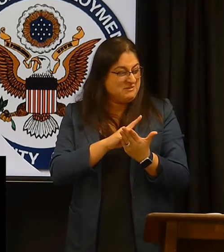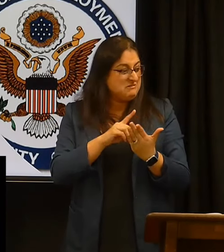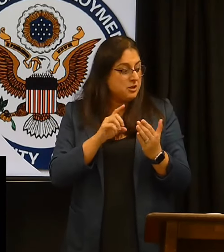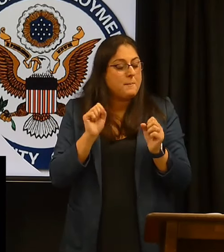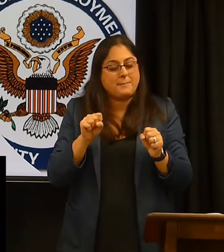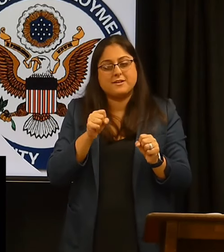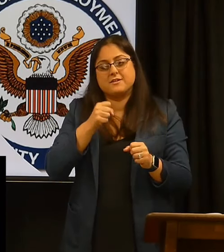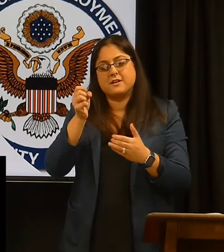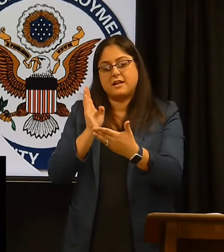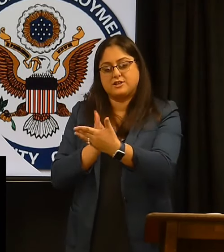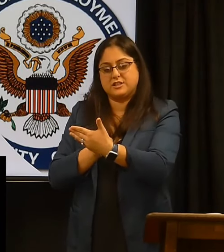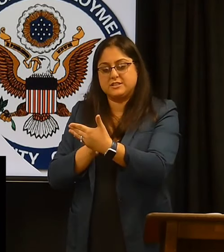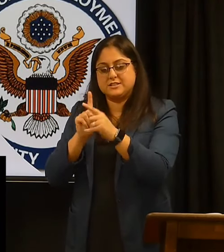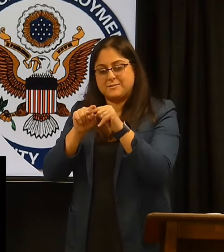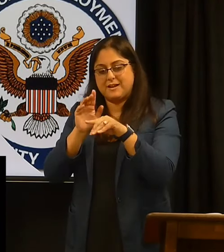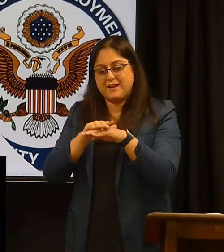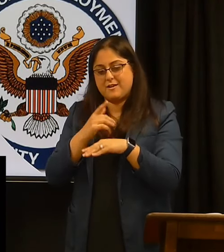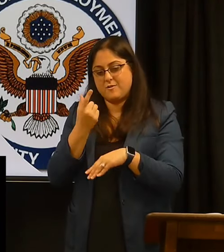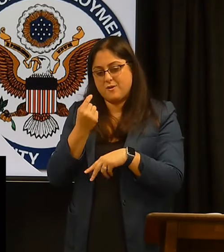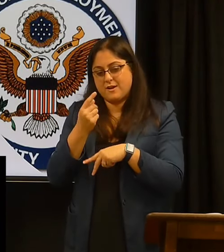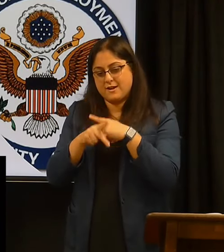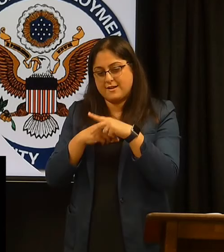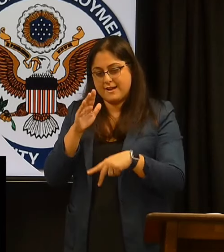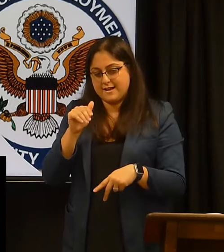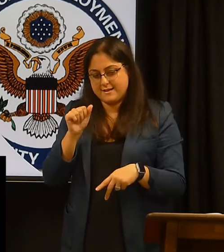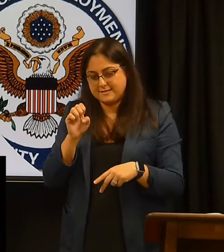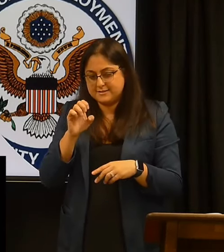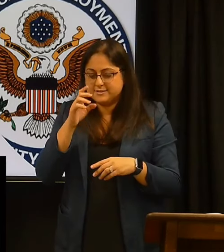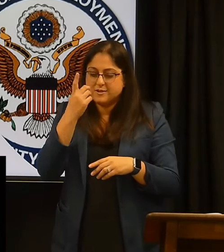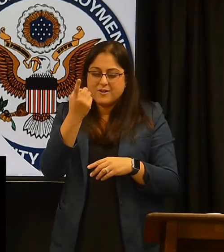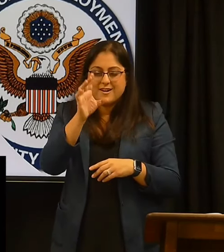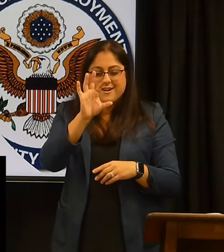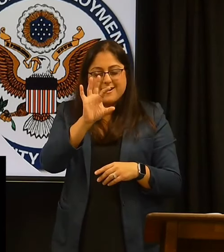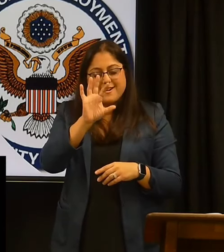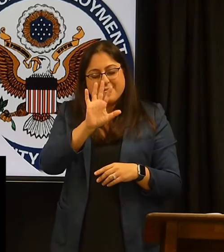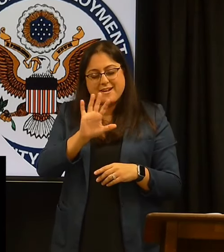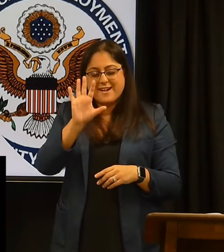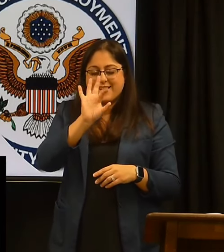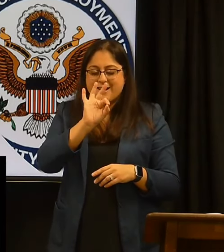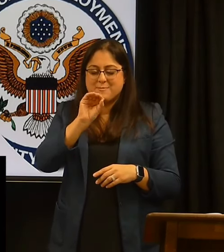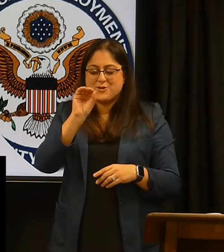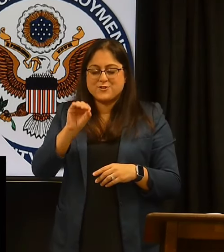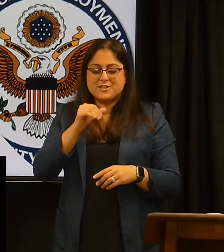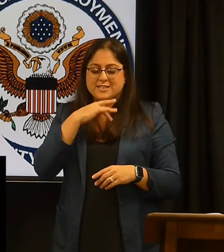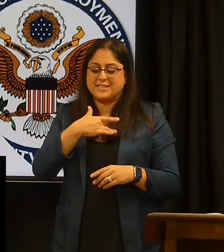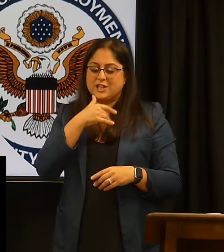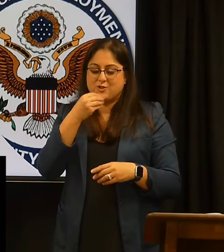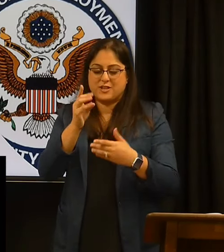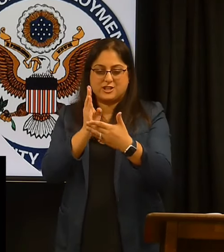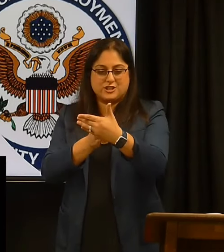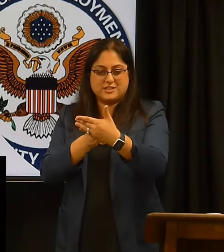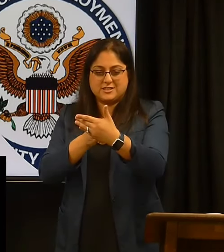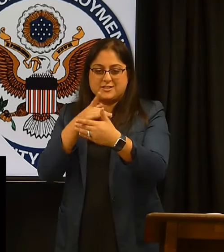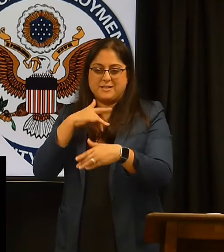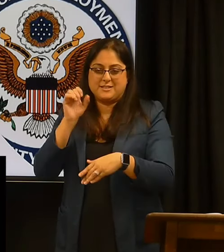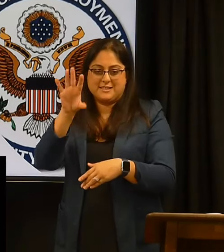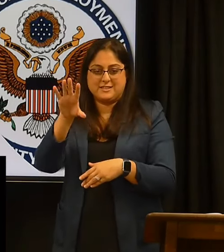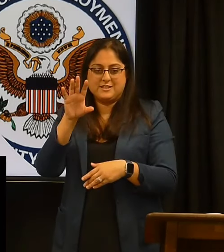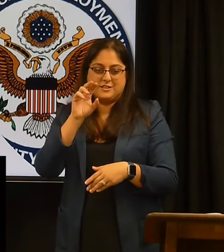If you feel that there was discrimination, there is possible to do a lawsuit based on the type of case. About 90% don't actually tend to